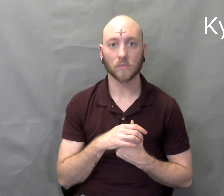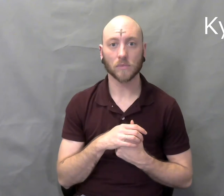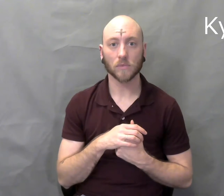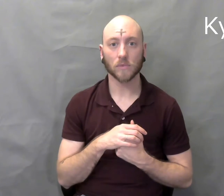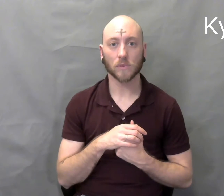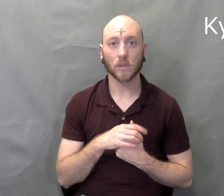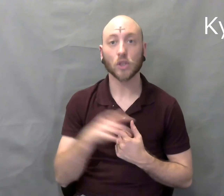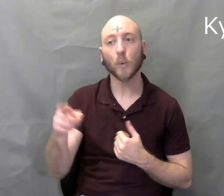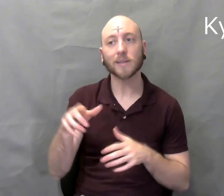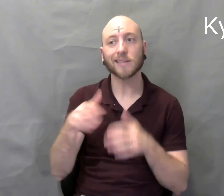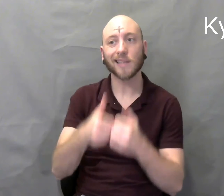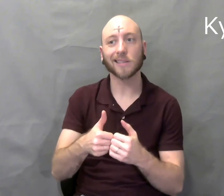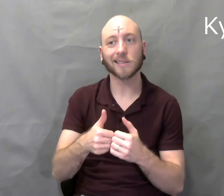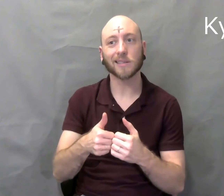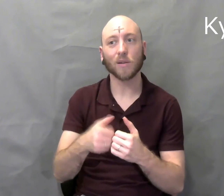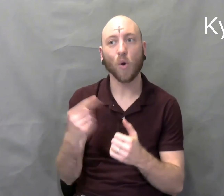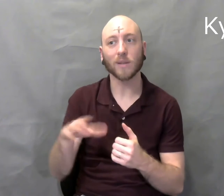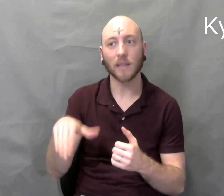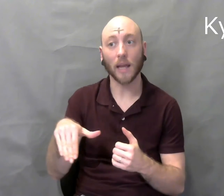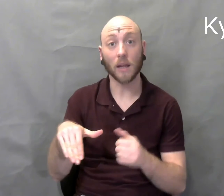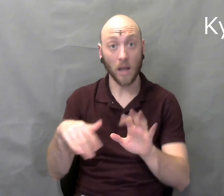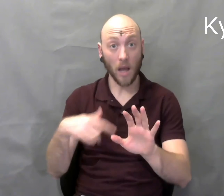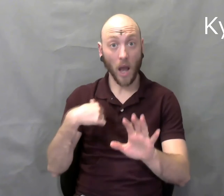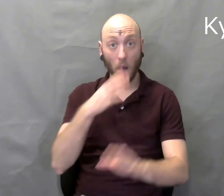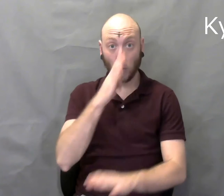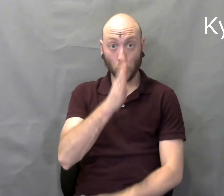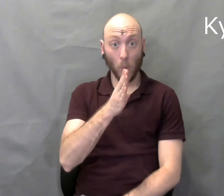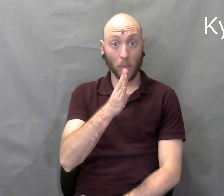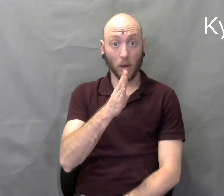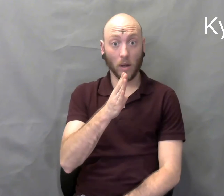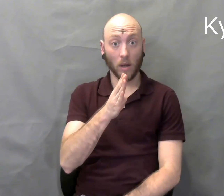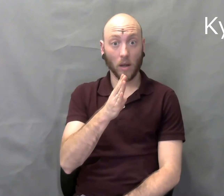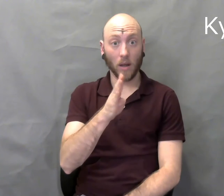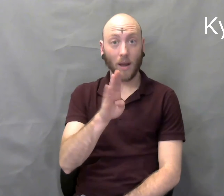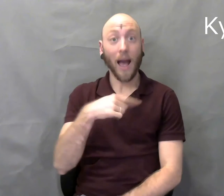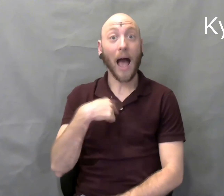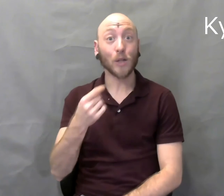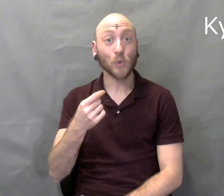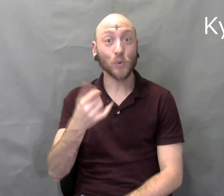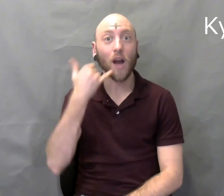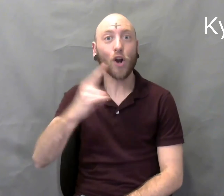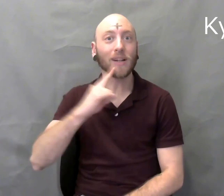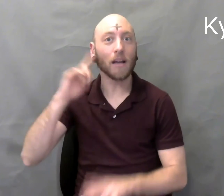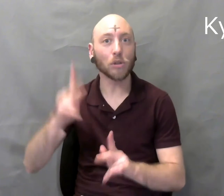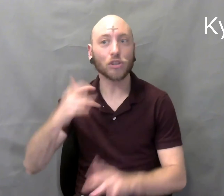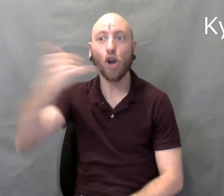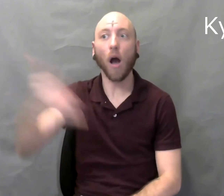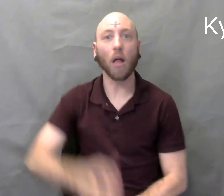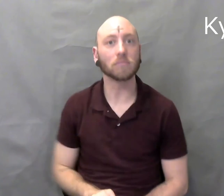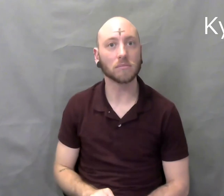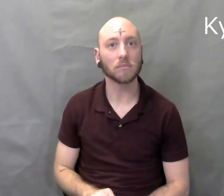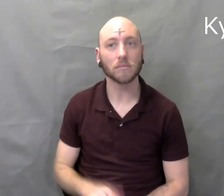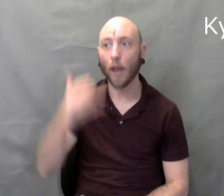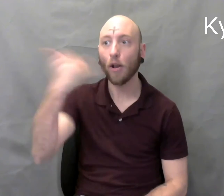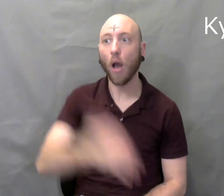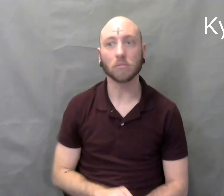turning around. And this is stone cold sober. I called a deaf person. Just think about that for a